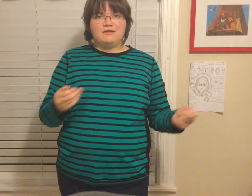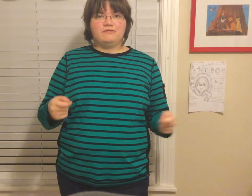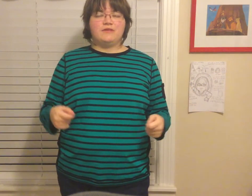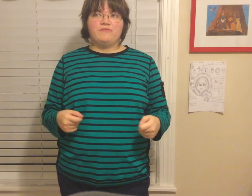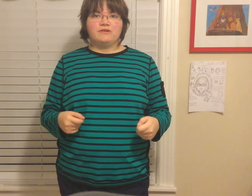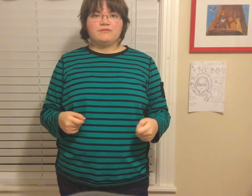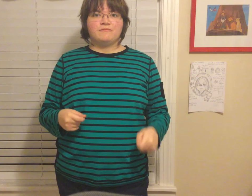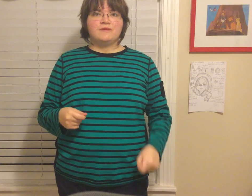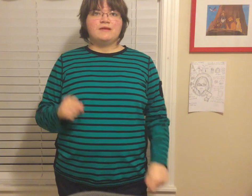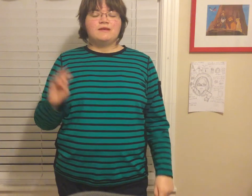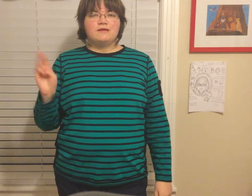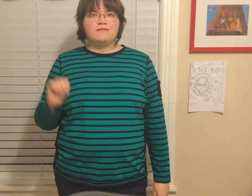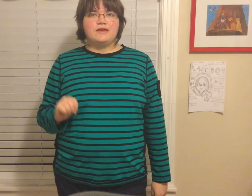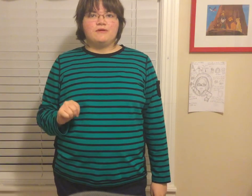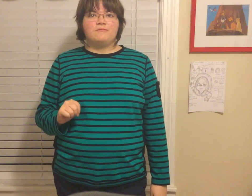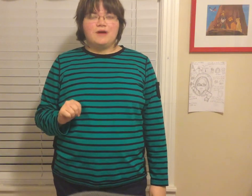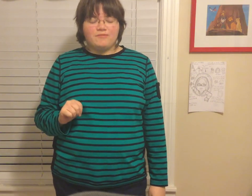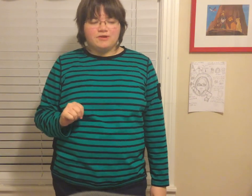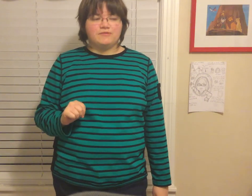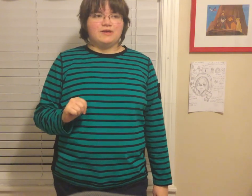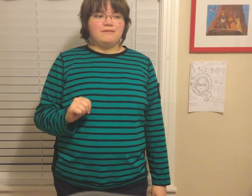in STEM fields. Thank you, have a wonderful day.